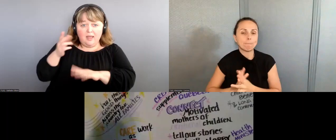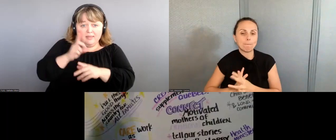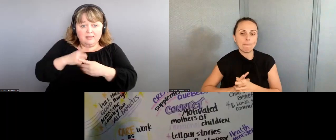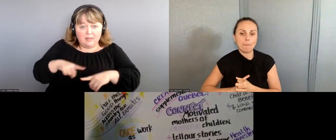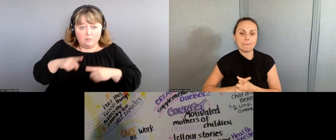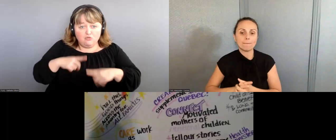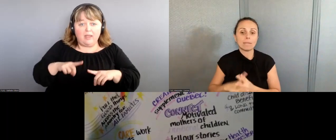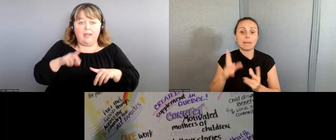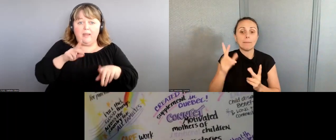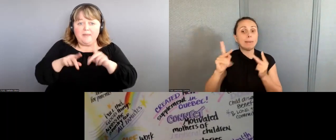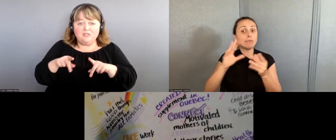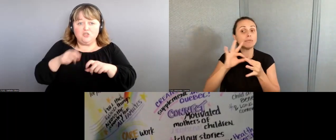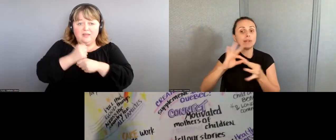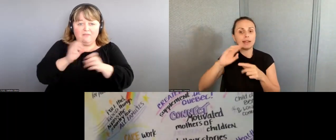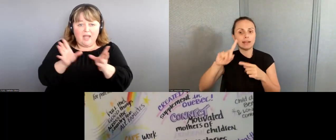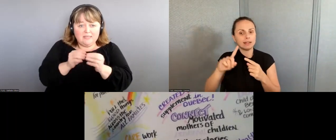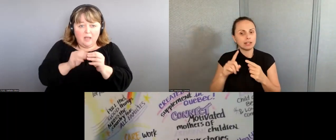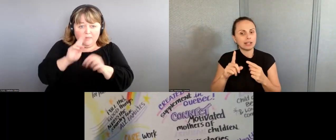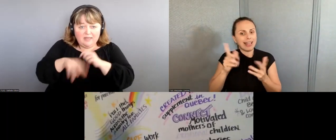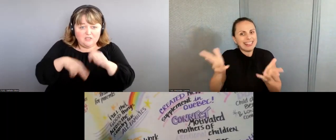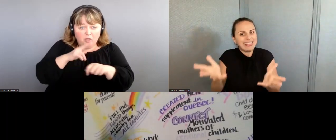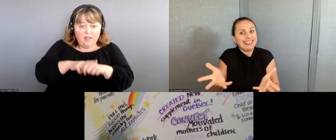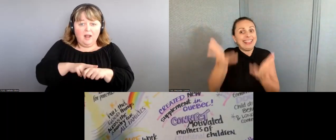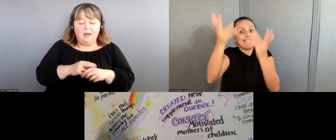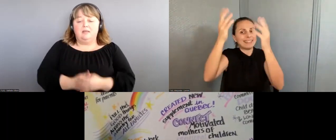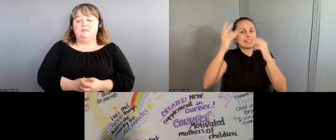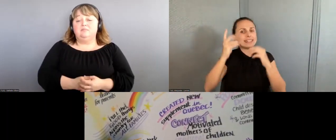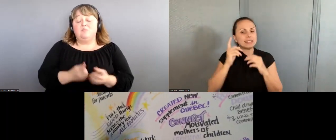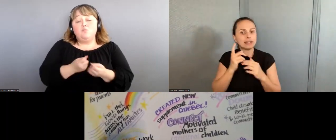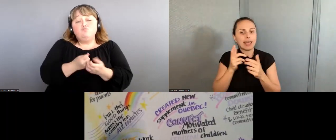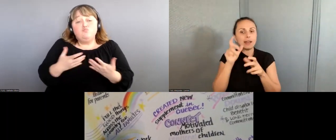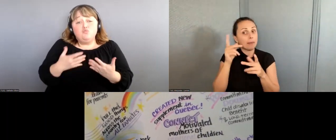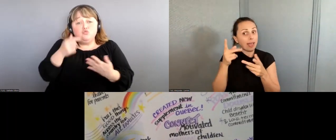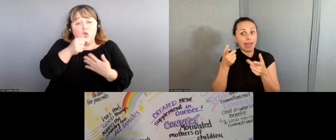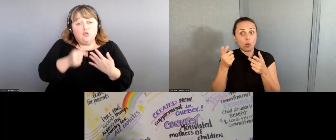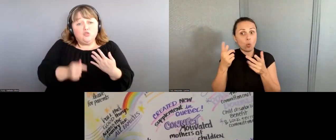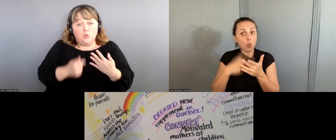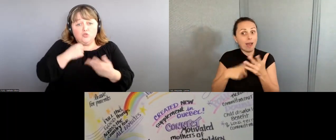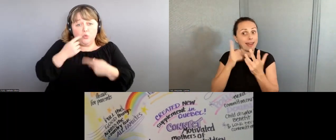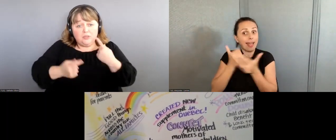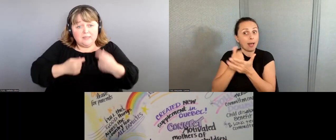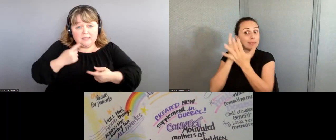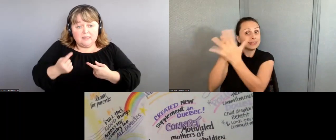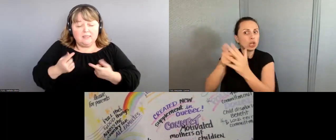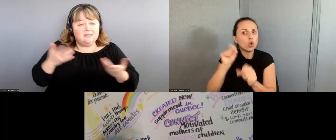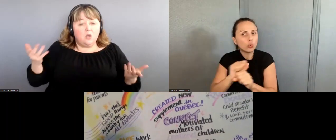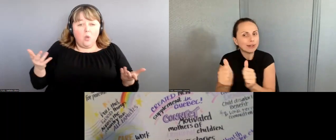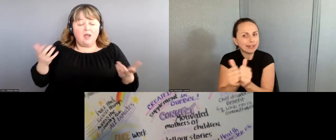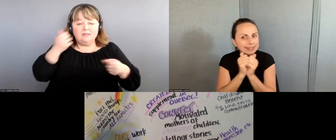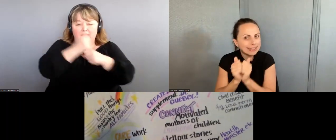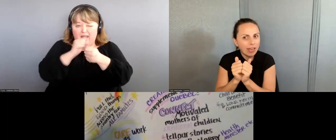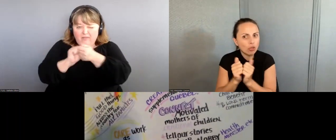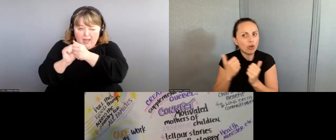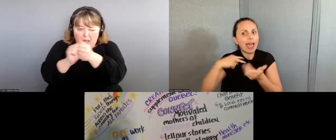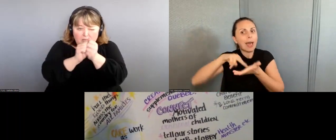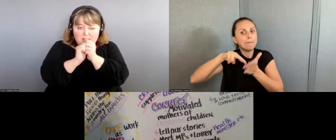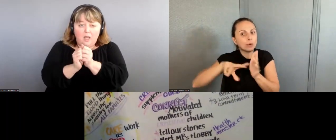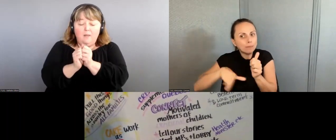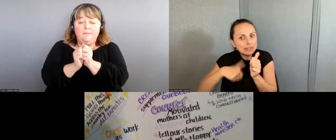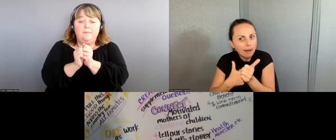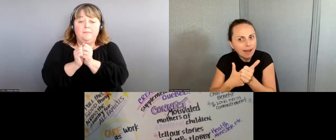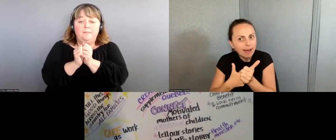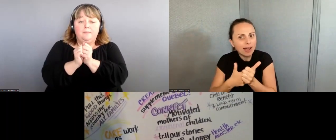was spoken about that sort of lifted it all up and made it happen was working together, was a deep sense of purpose, a very